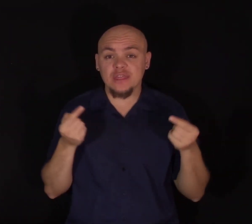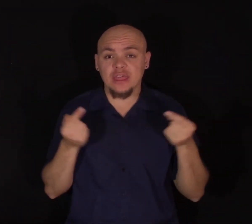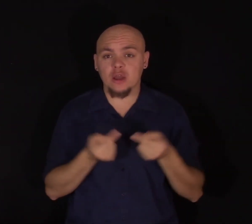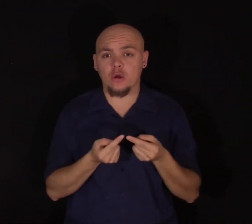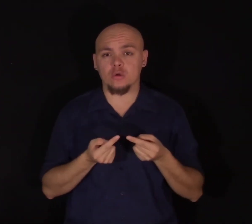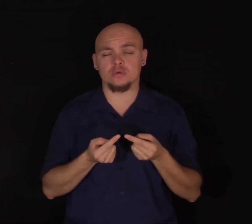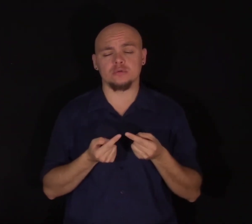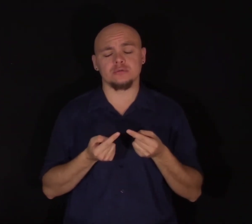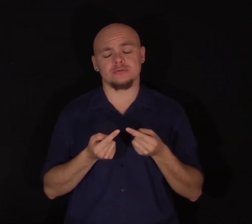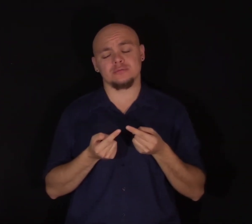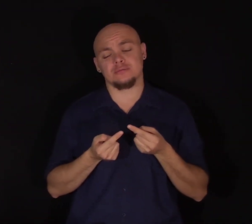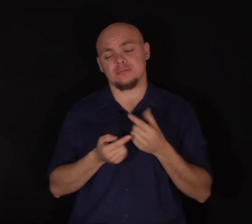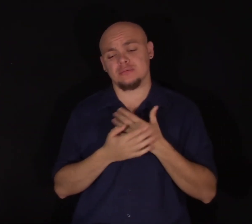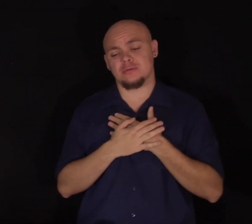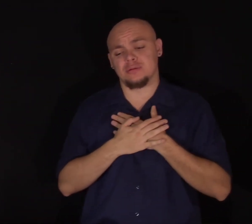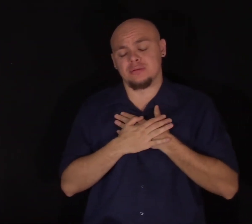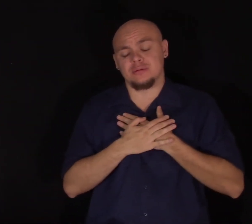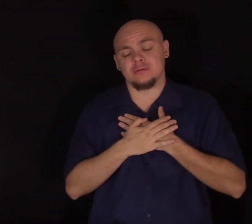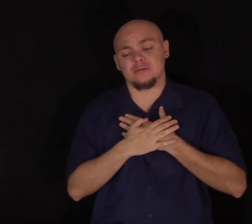hurts."